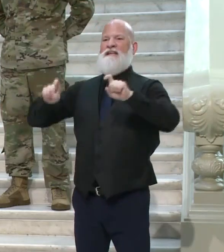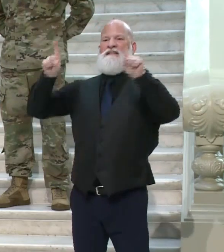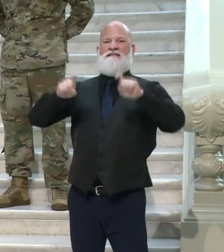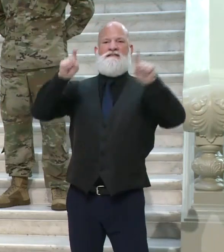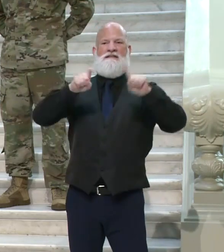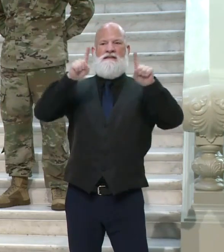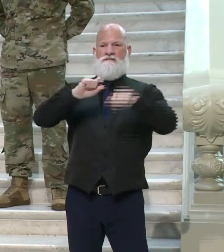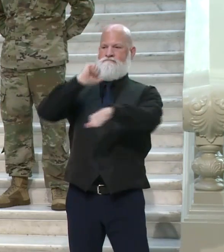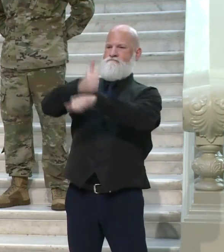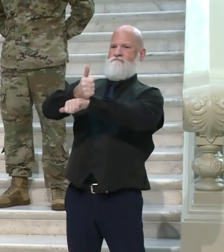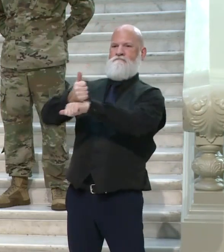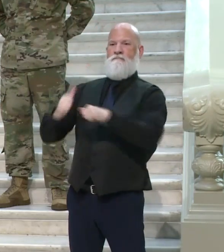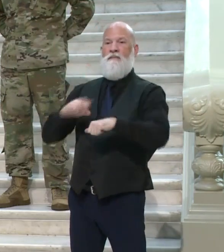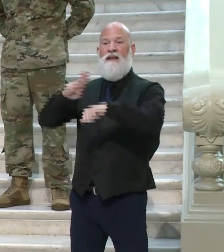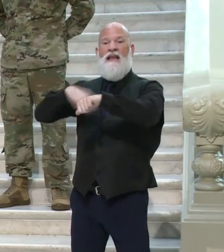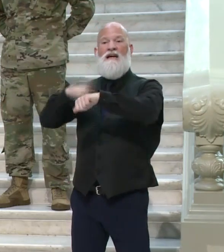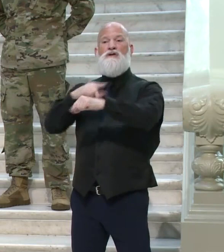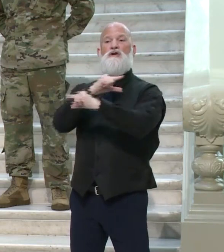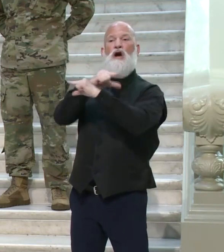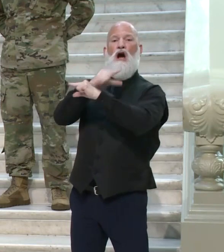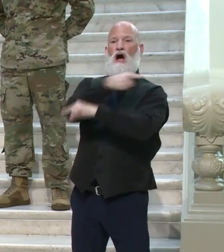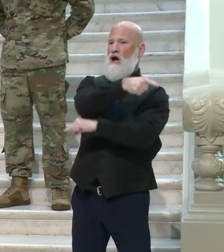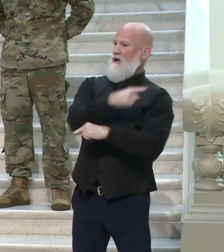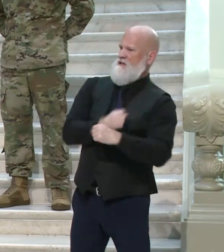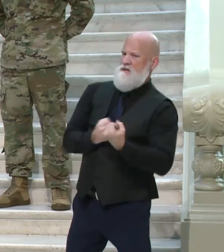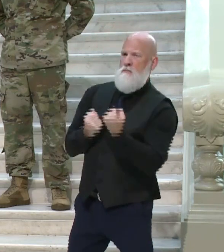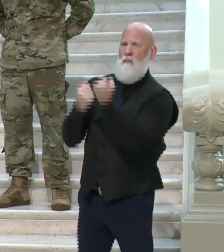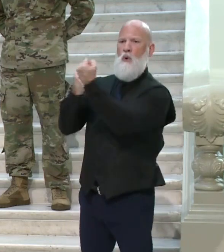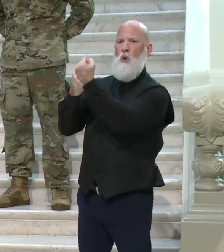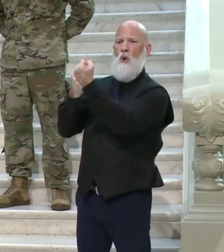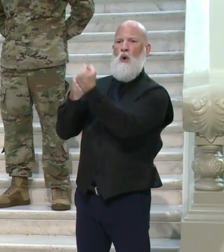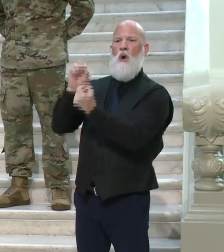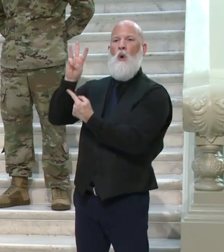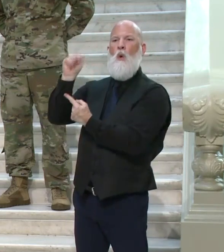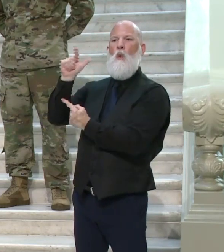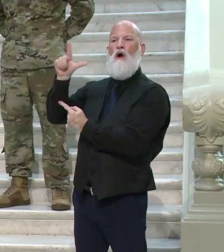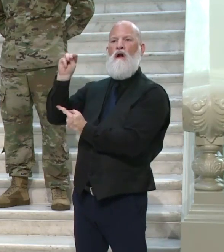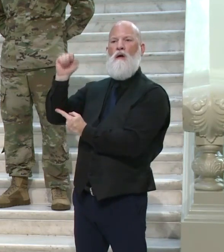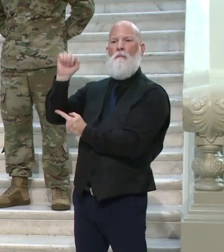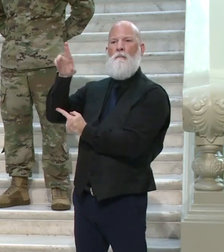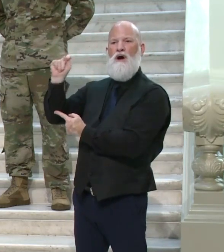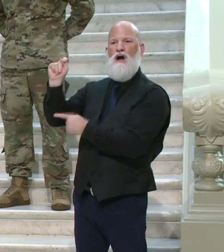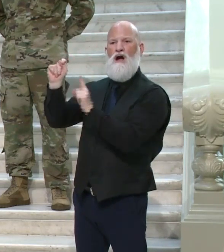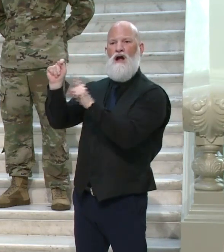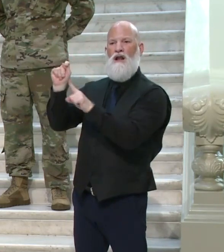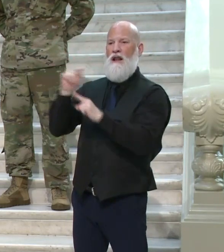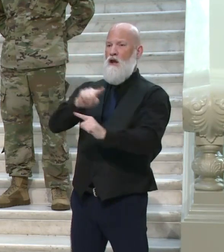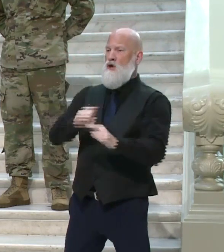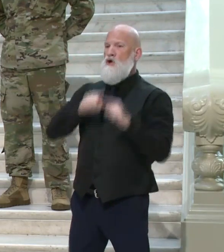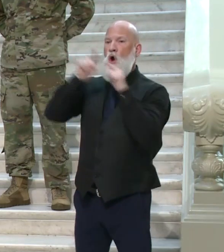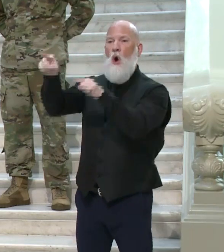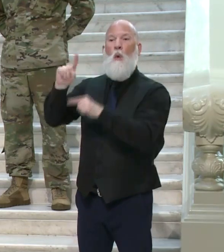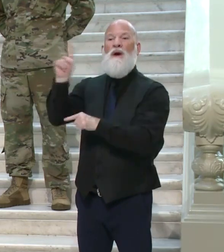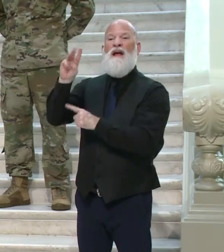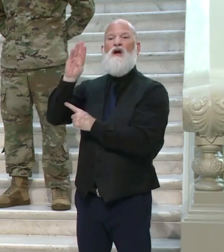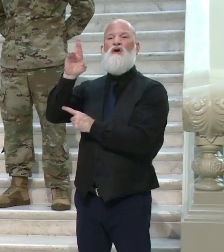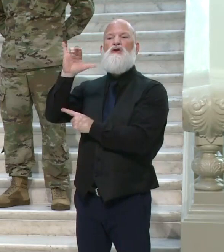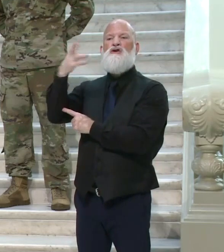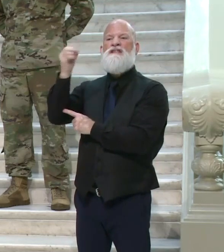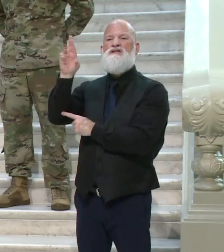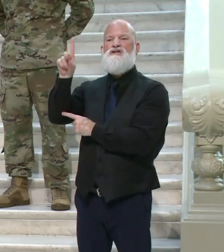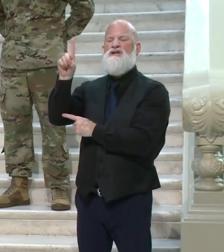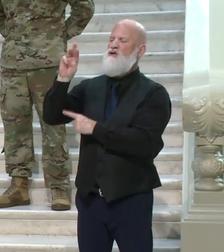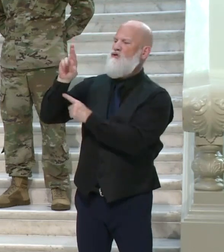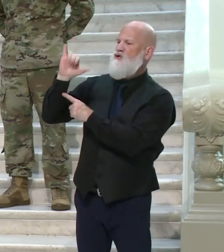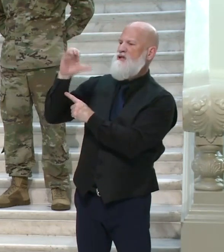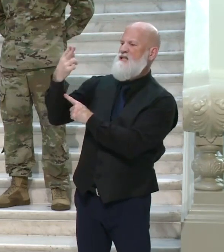is supporting Walmart's mobile testing initiative in Richmond County today and will support them in Milledgeville and Tifton in